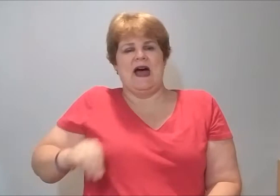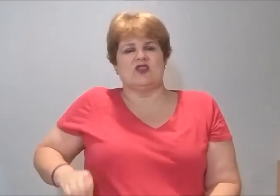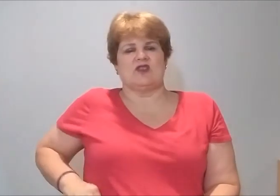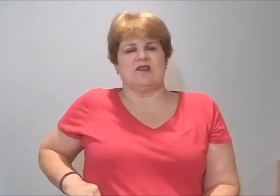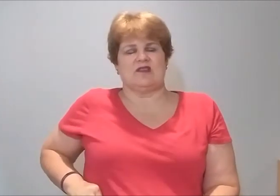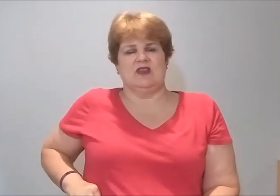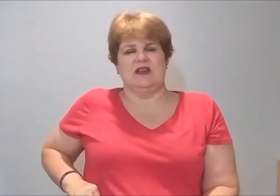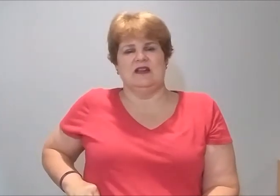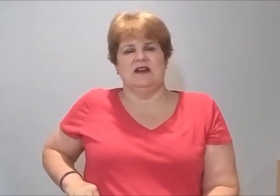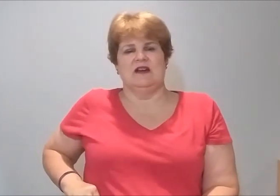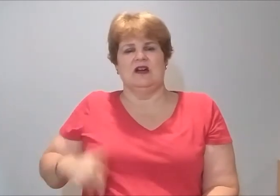Majesty,